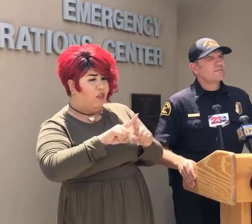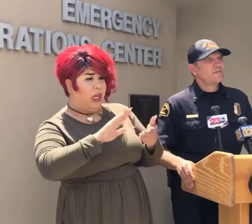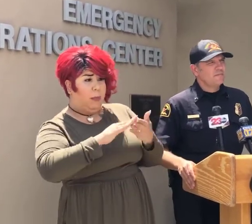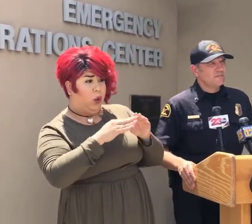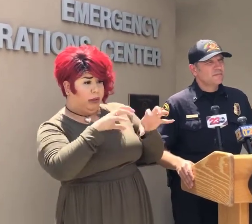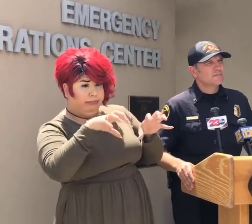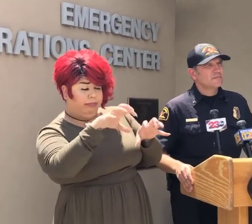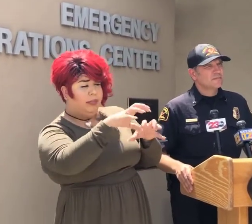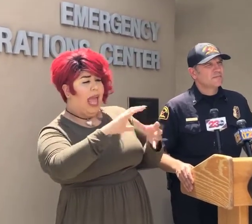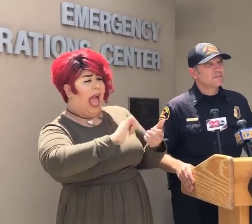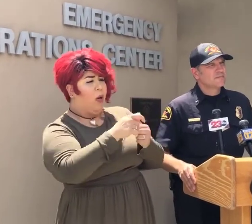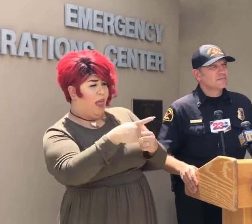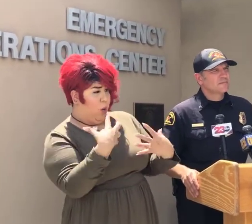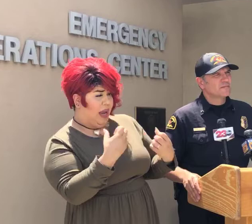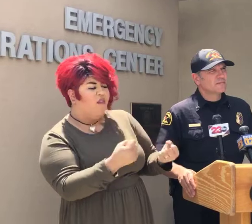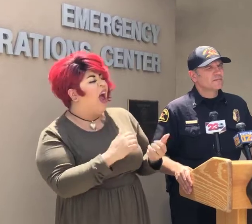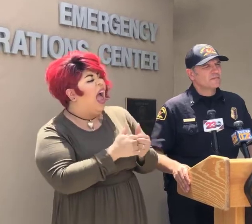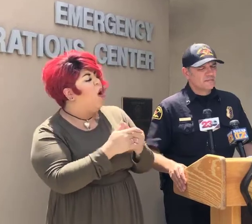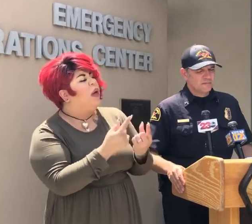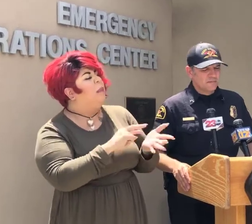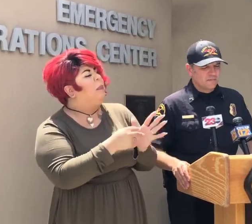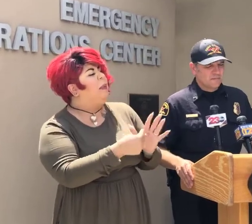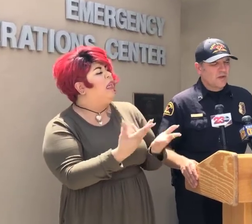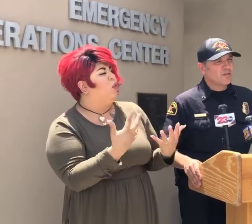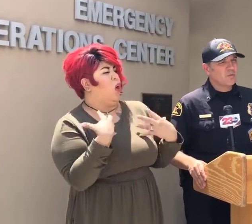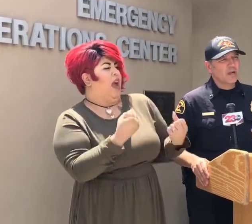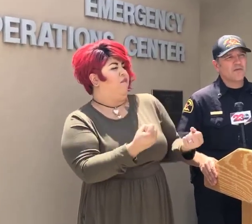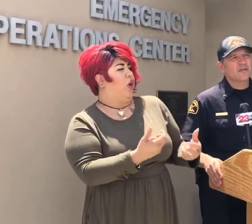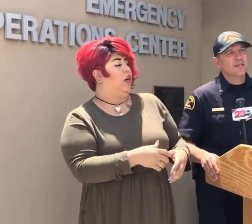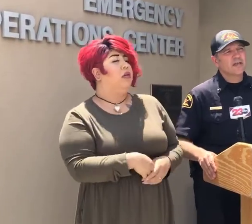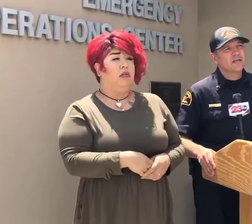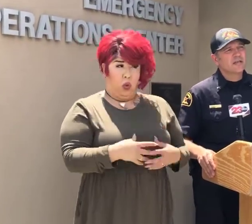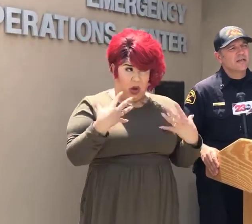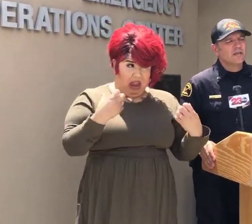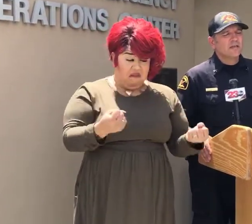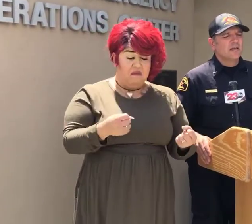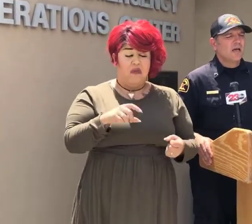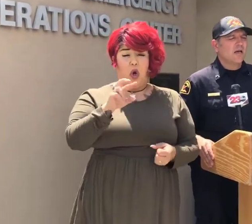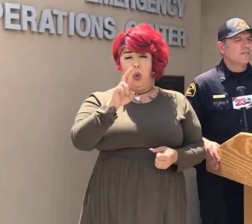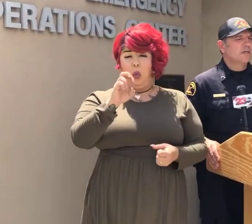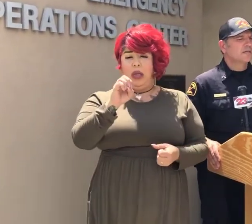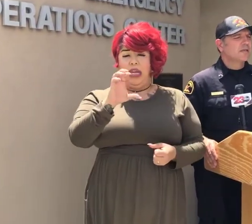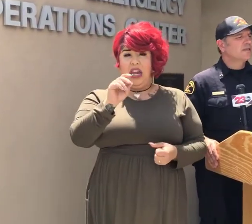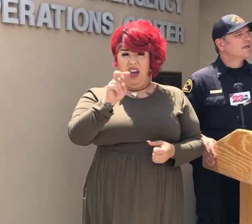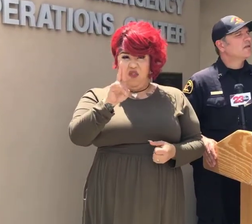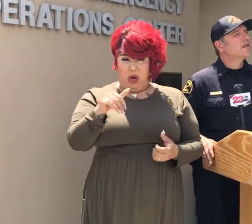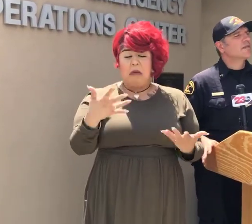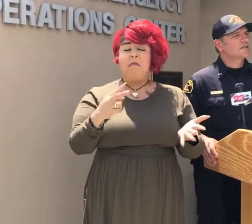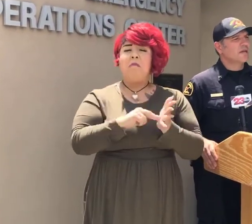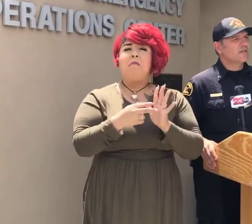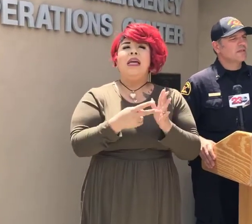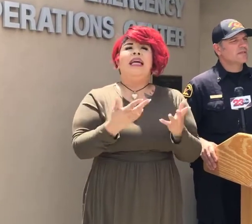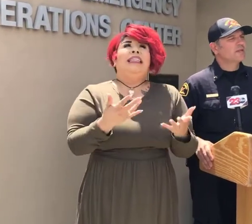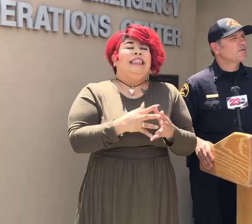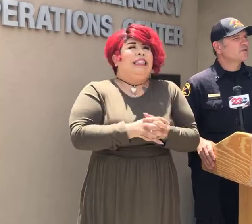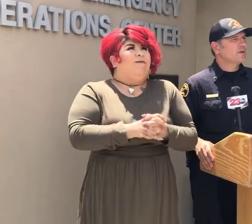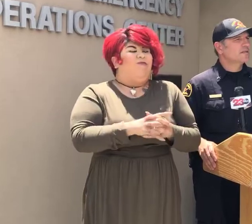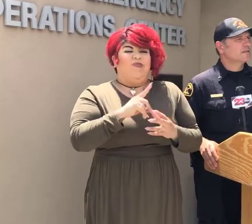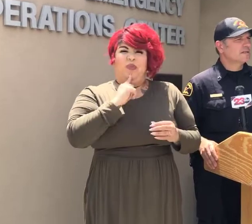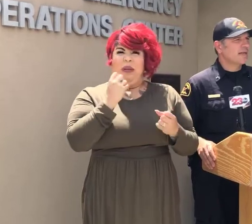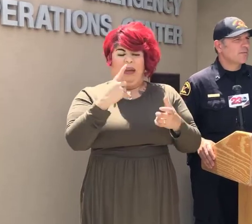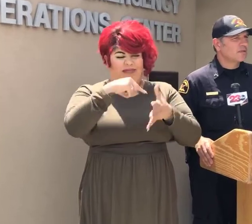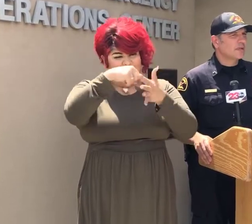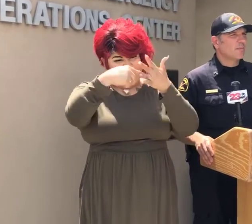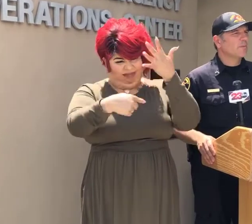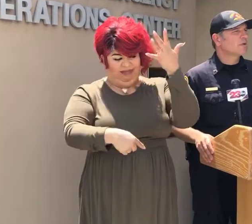recover, what does that process entail? What does that look like? On the recovery side? Yes. It's going to entail a lot of stuff, and the city of